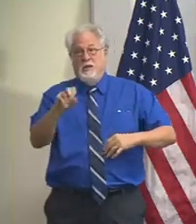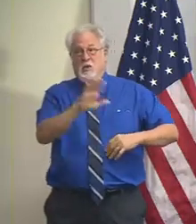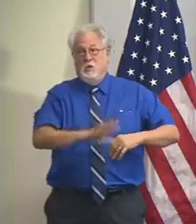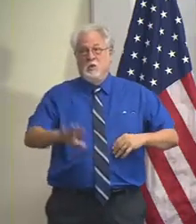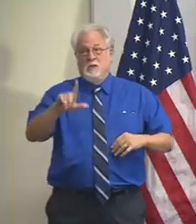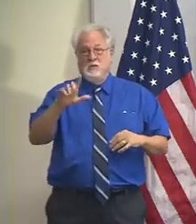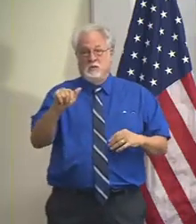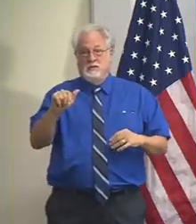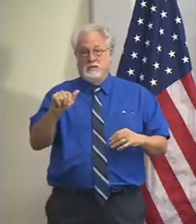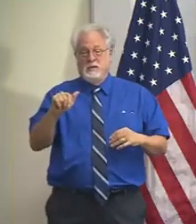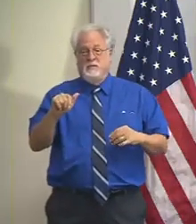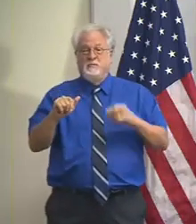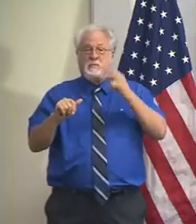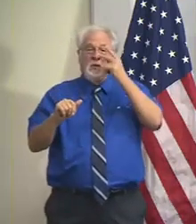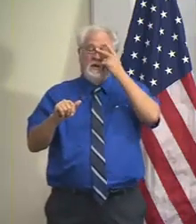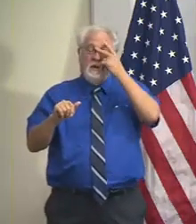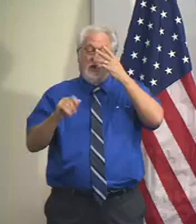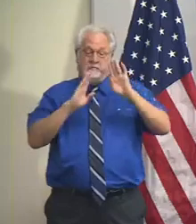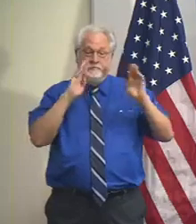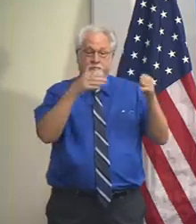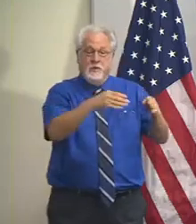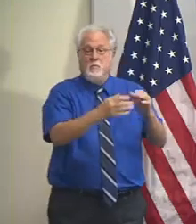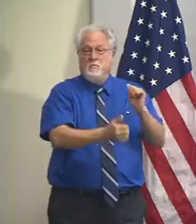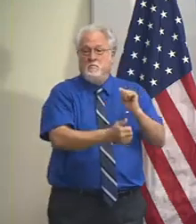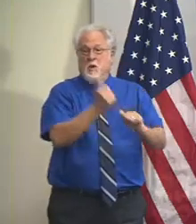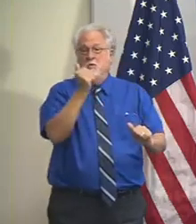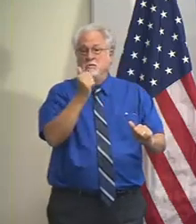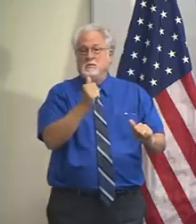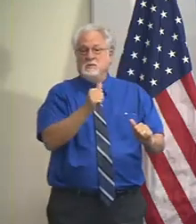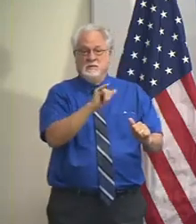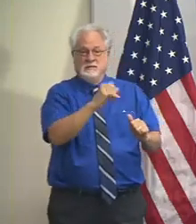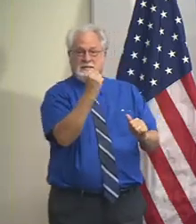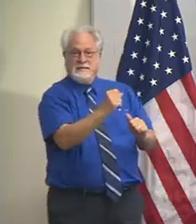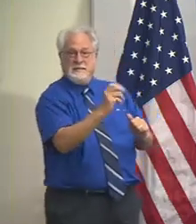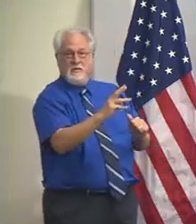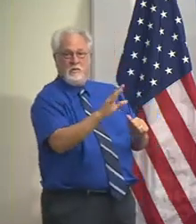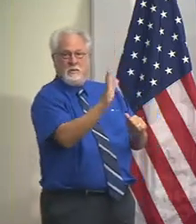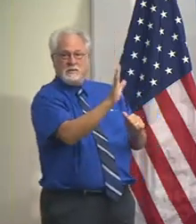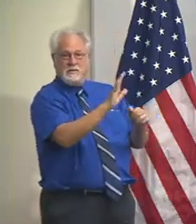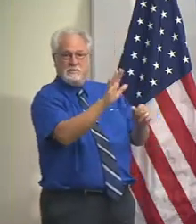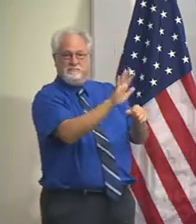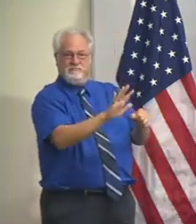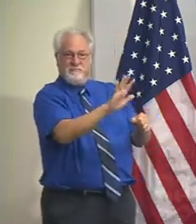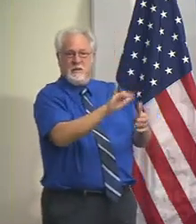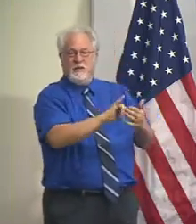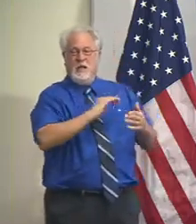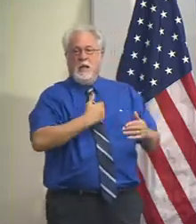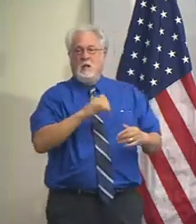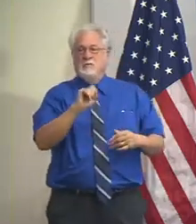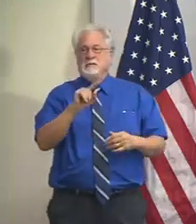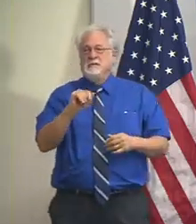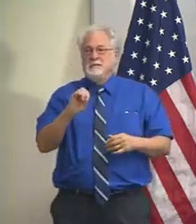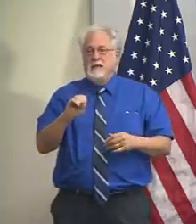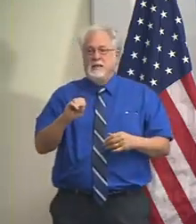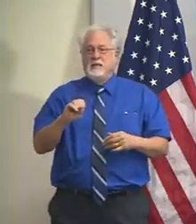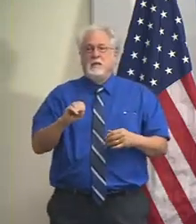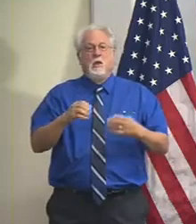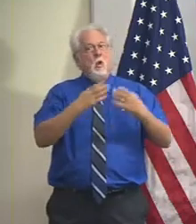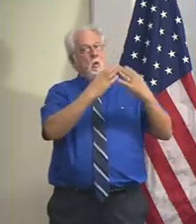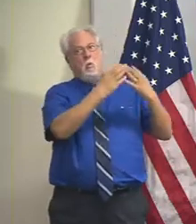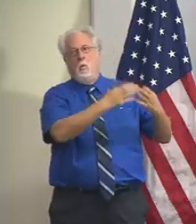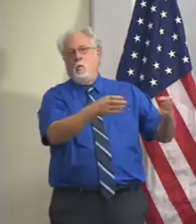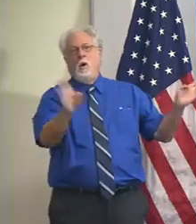state of Louisiana, concentrated primarily in that southwestern portion of our state.